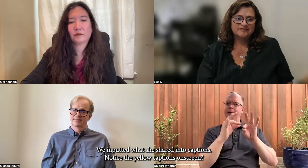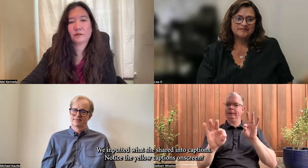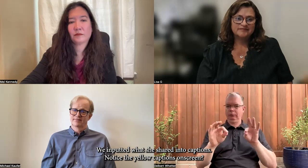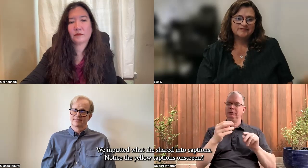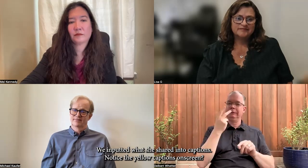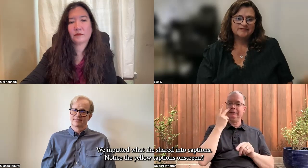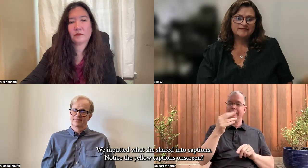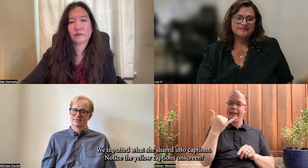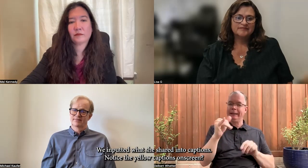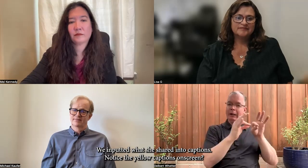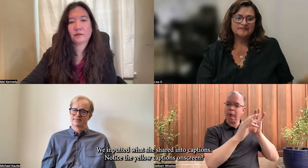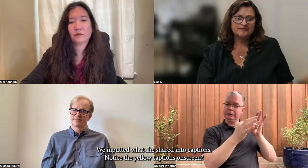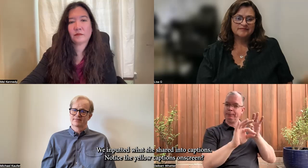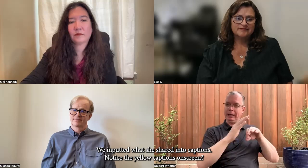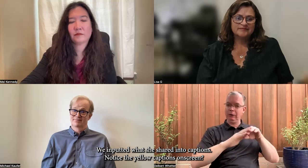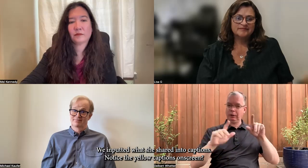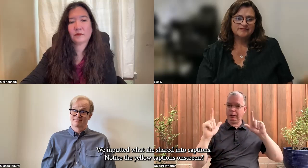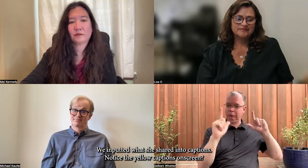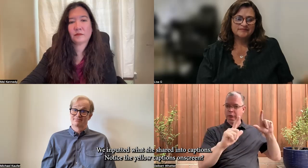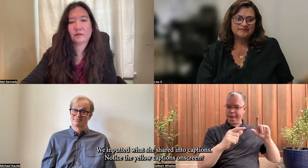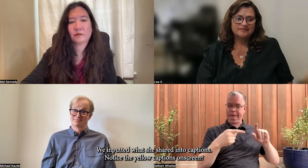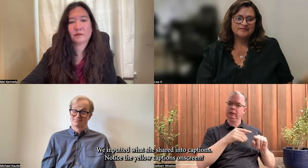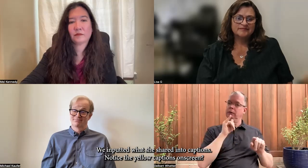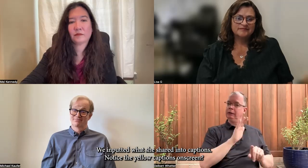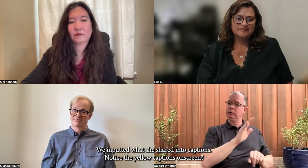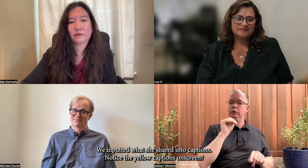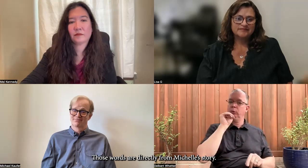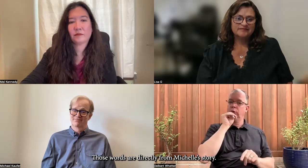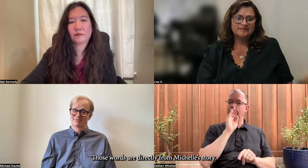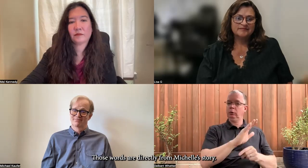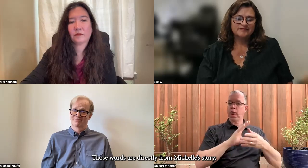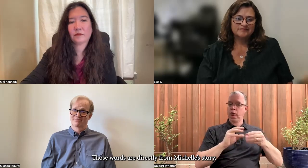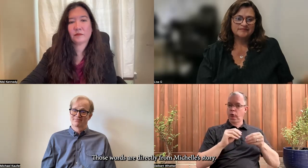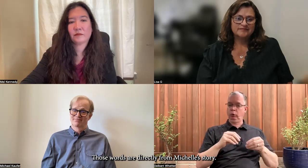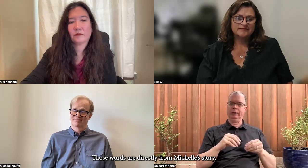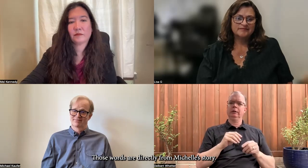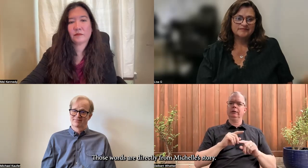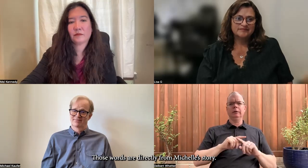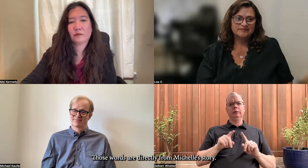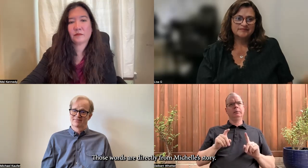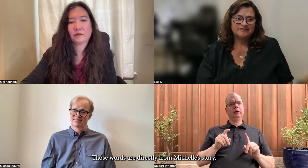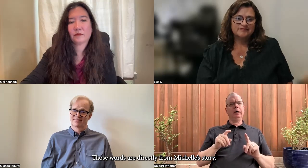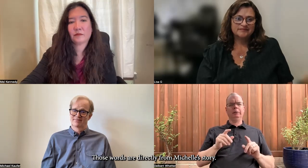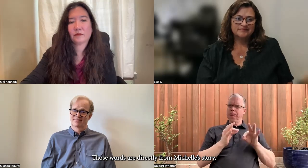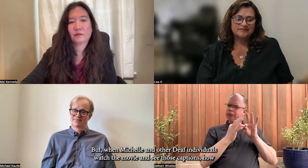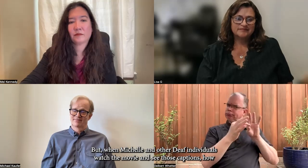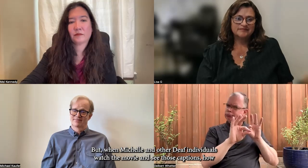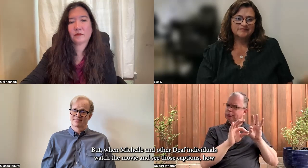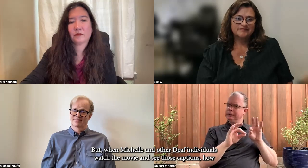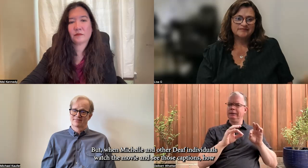experiences in this manner. We inputted what she shared into captions. Notice the yellow captions on screen. Those words are directly from Michelle's story.